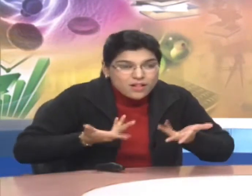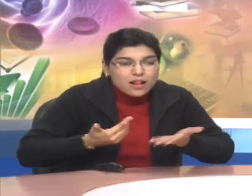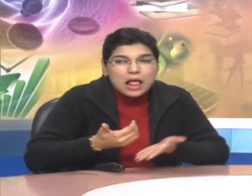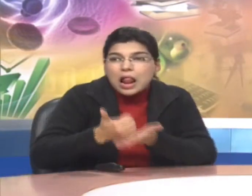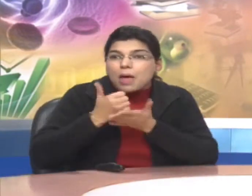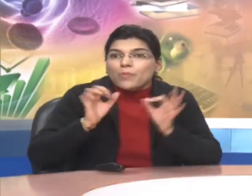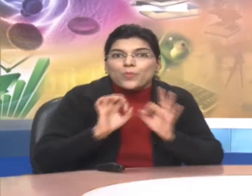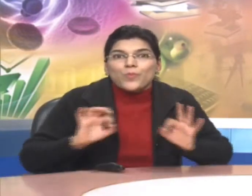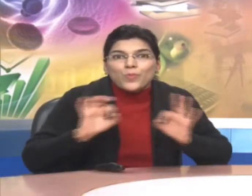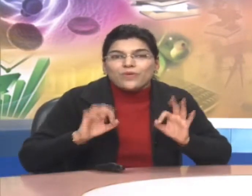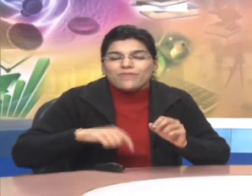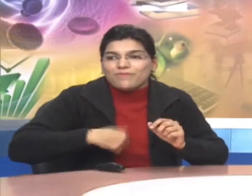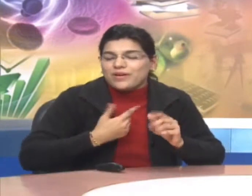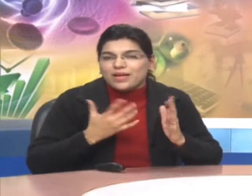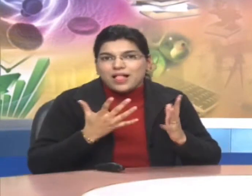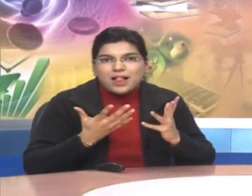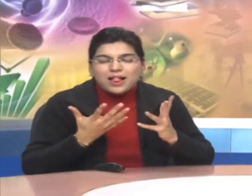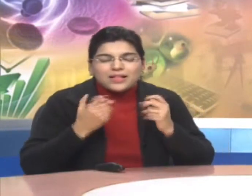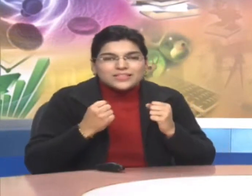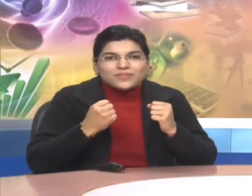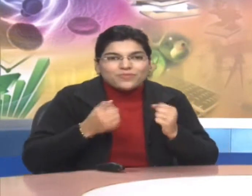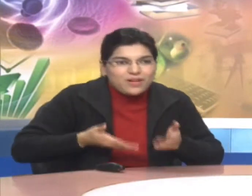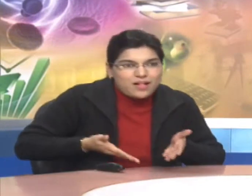Similarly, Trigal felt like that.